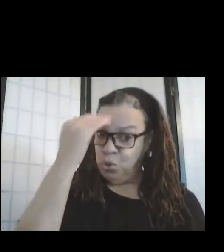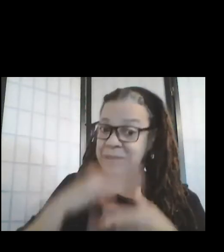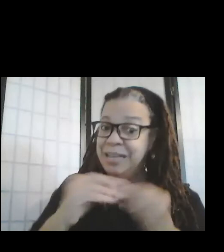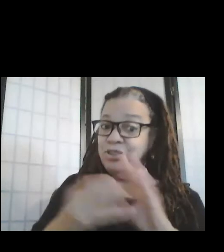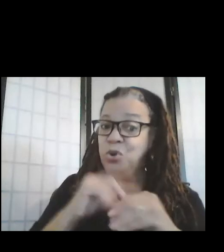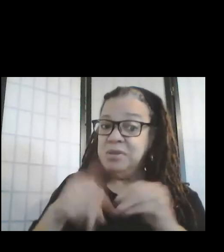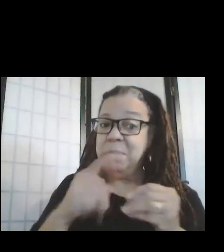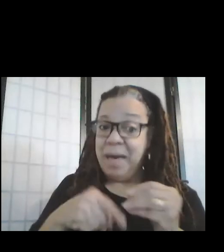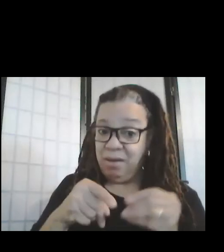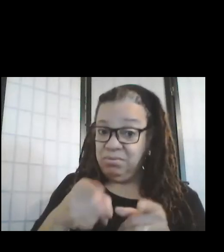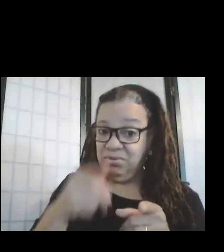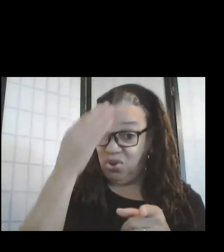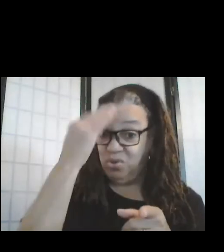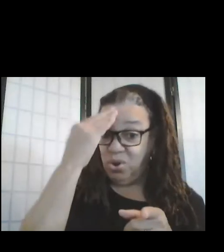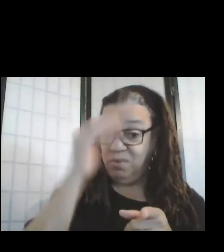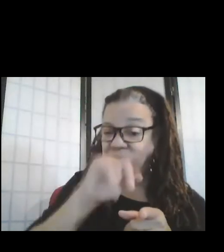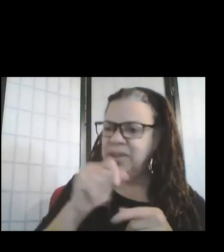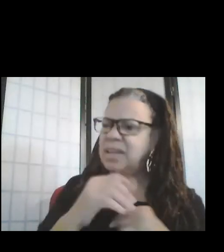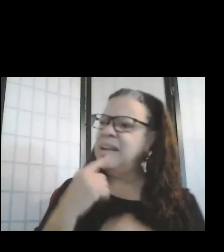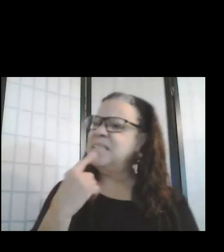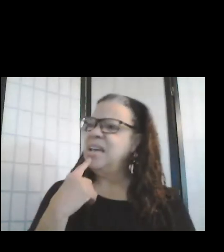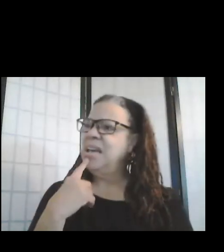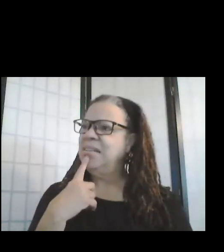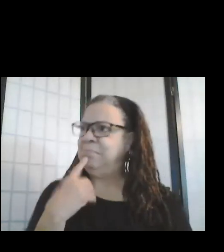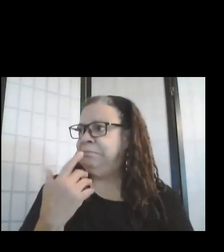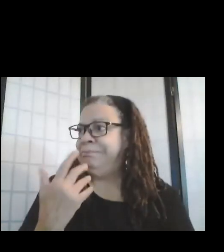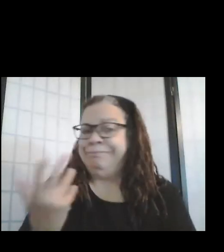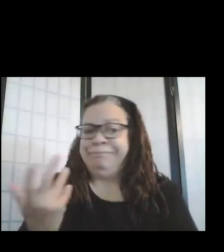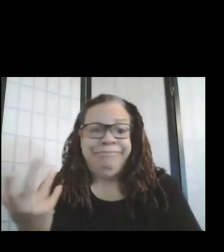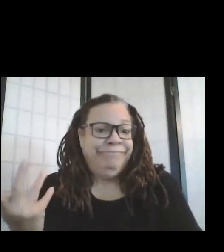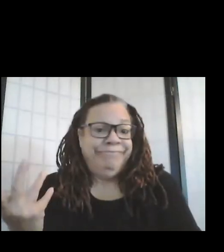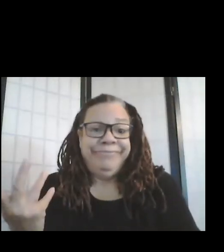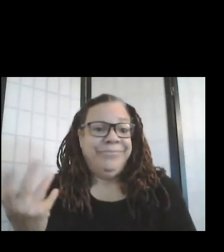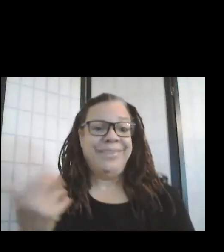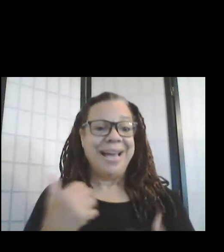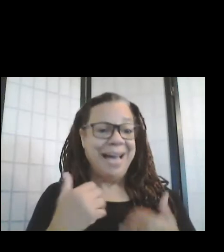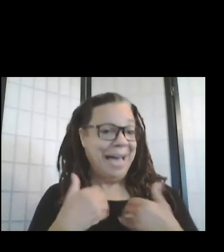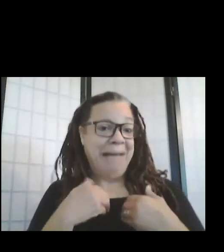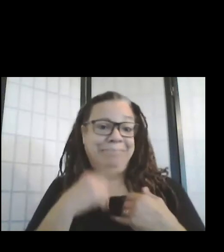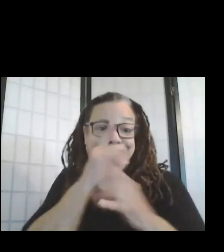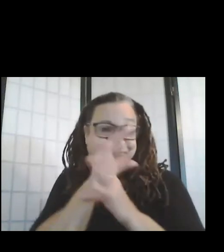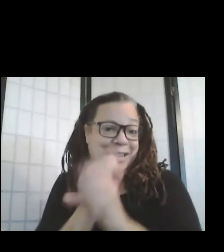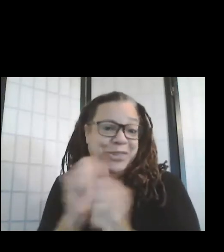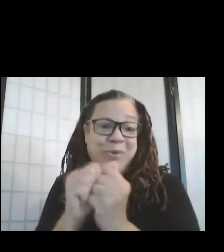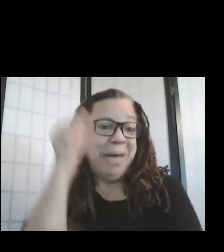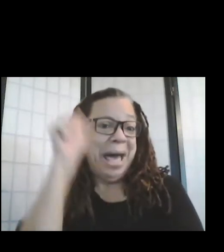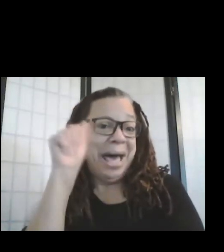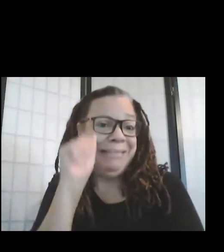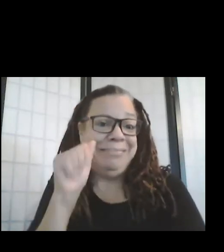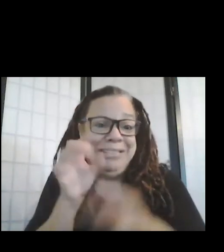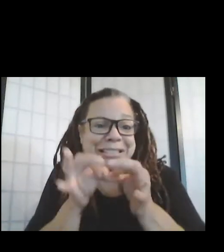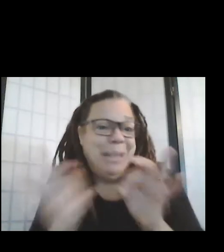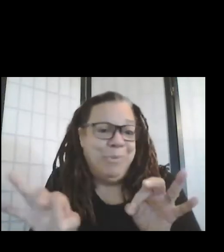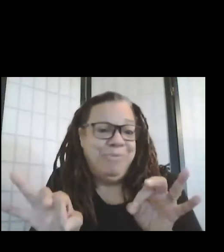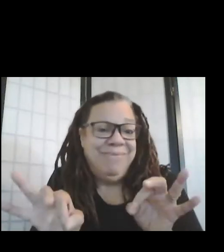you?" And I just said, "I had a crush on my aunt." Simple as that. So I didn't